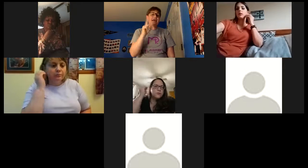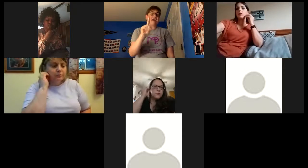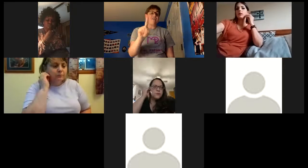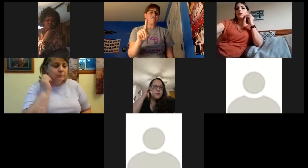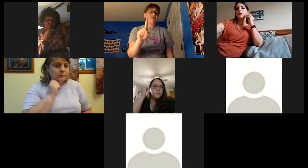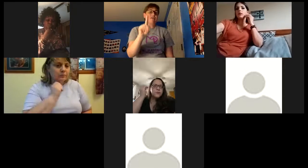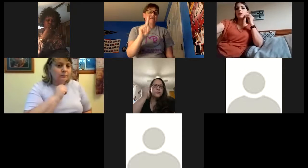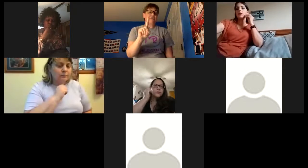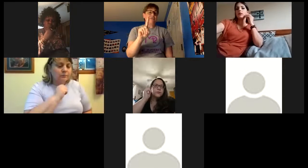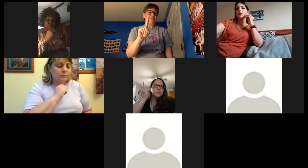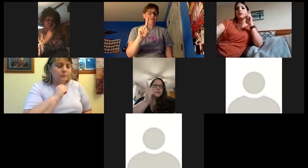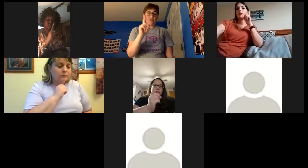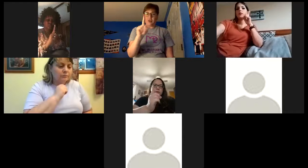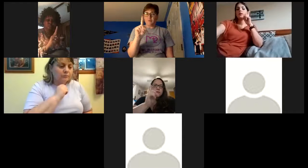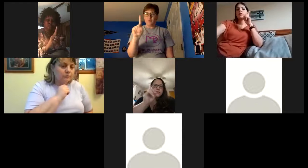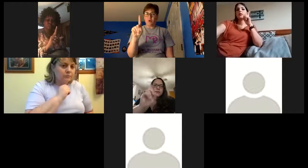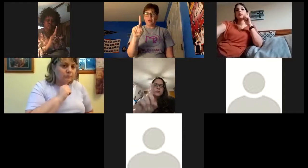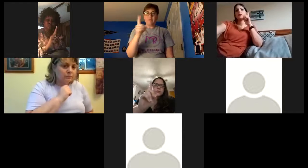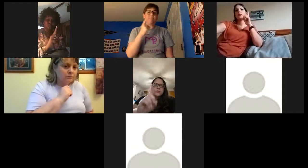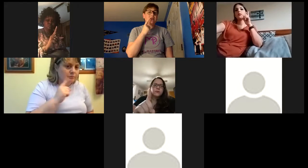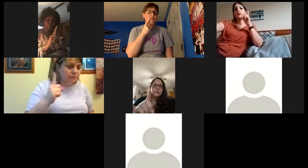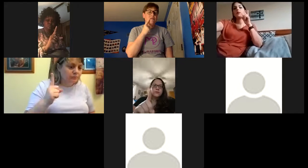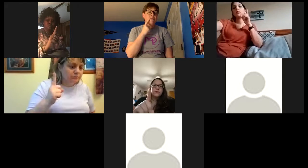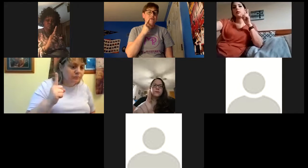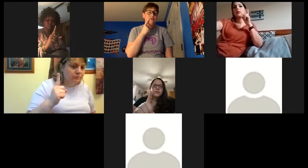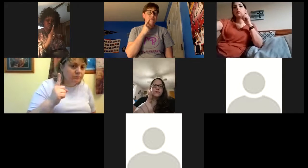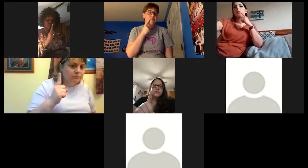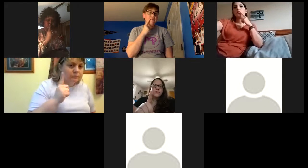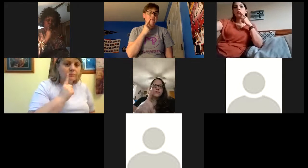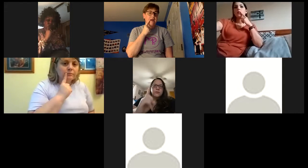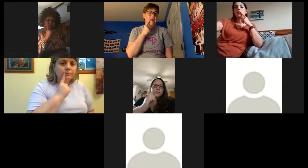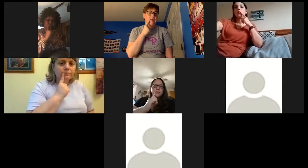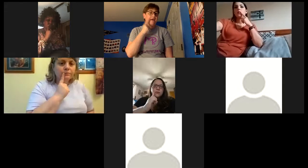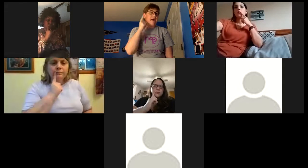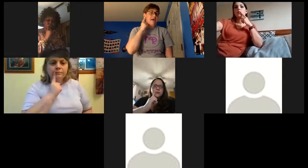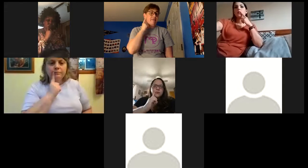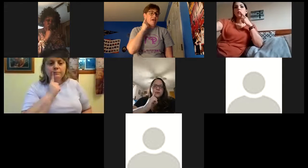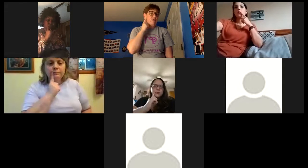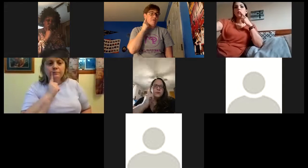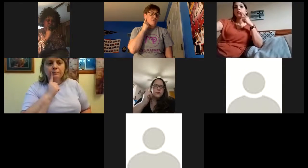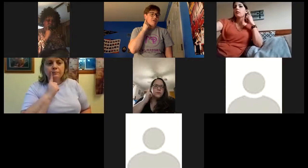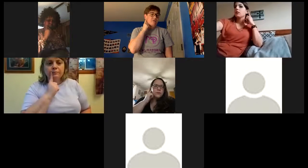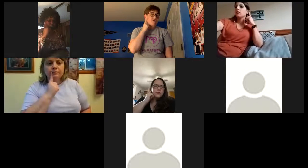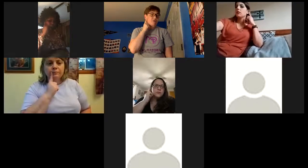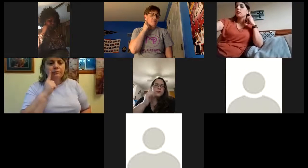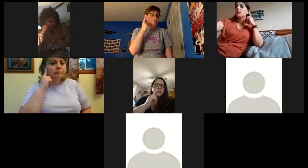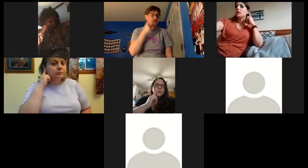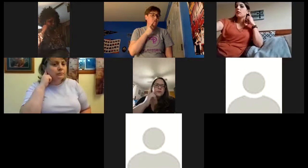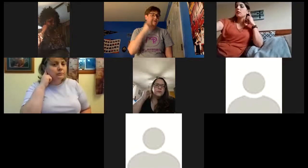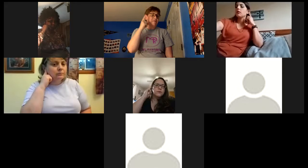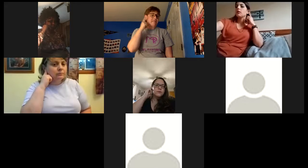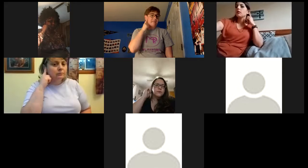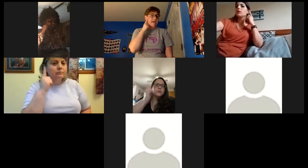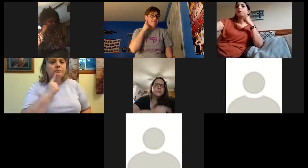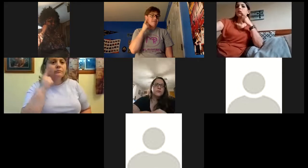got deaf is with your number one, and you're going to point to the corner of your mouth and then go up to your ear.